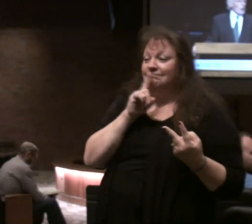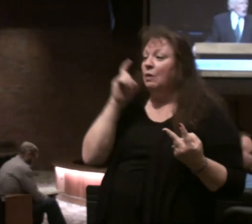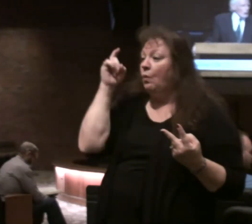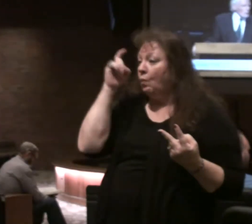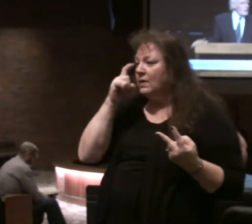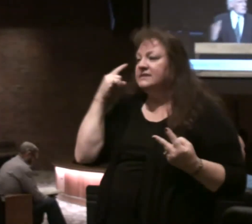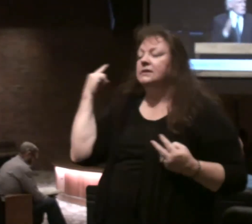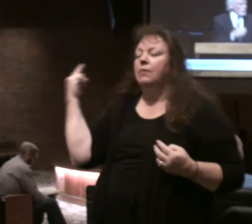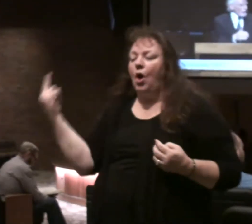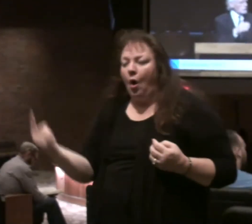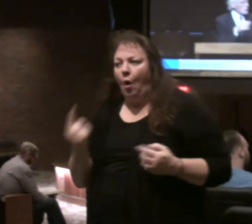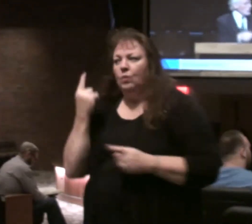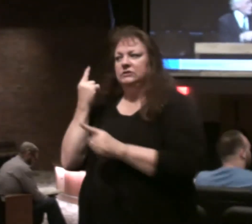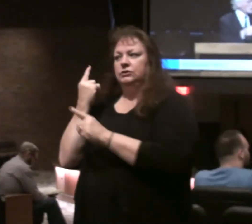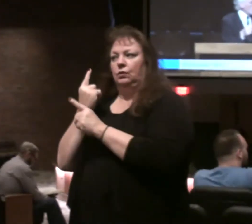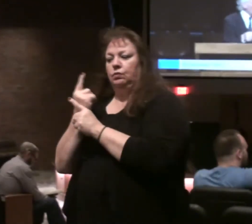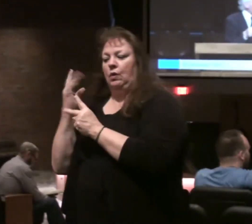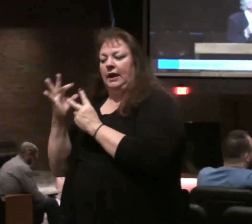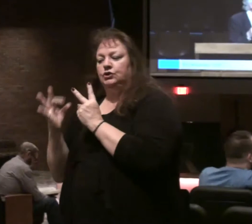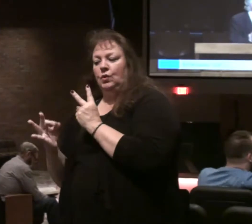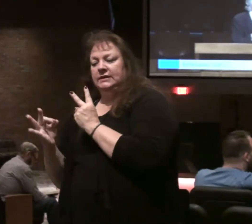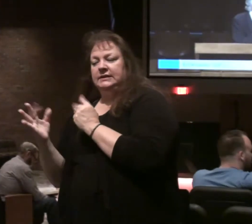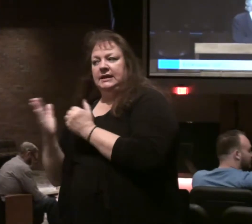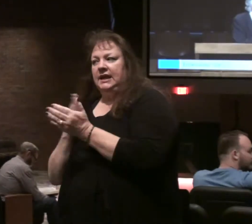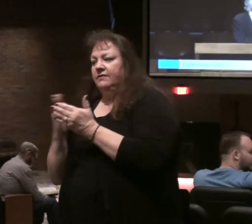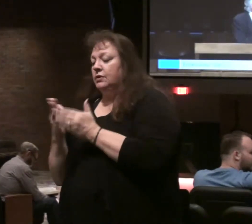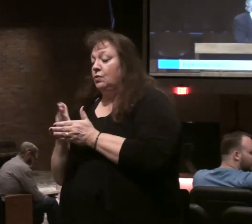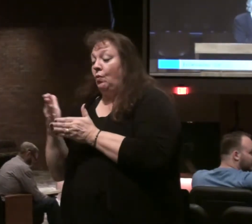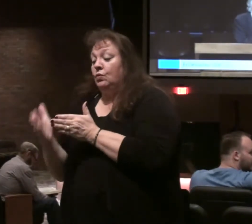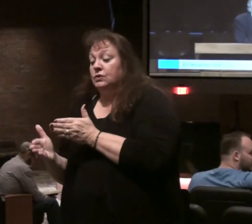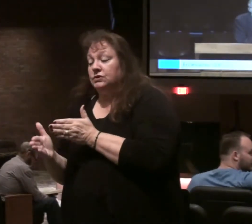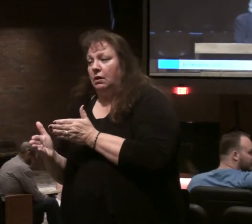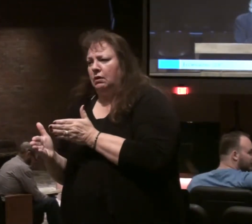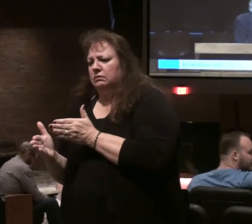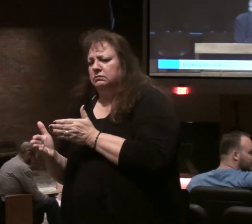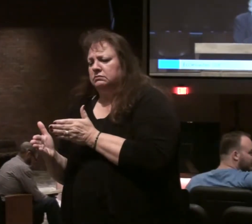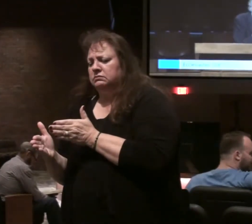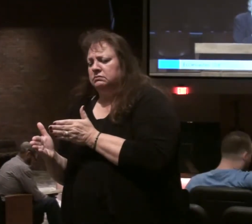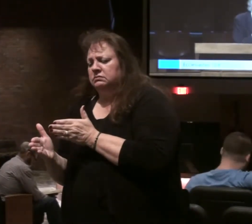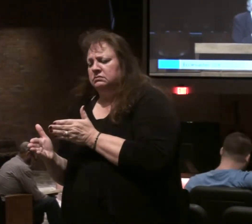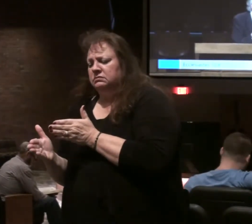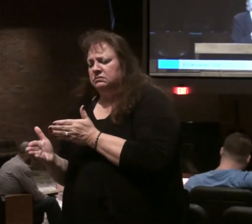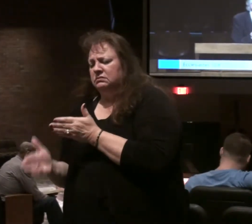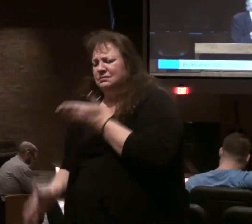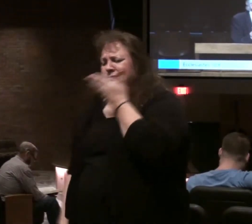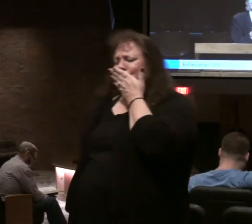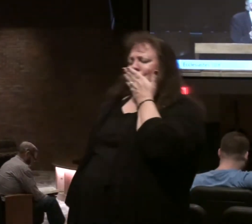Wisdom is always the right choice, even when it doesn't turn out the way we want.